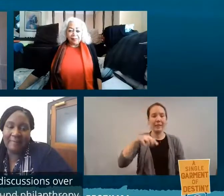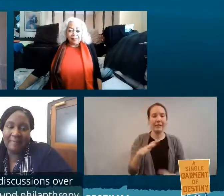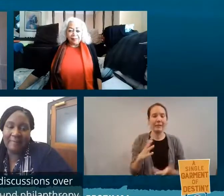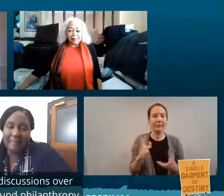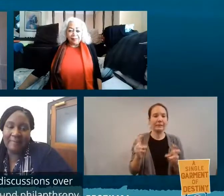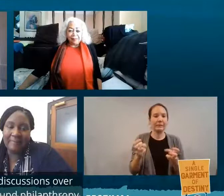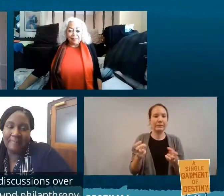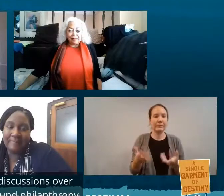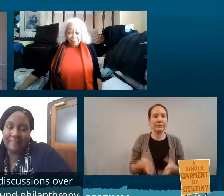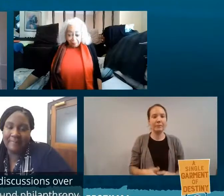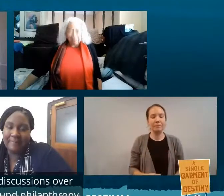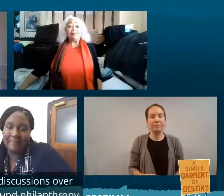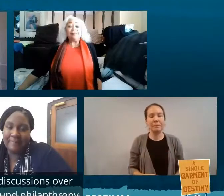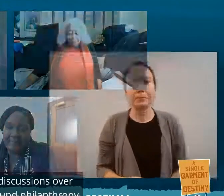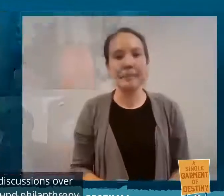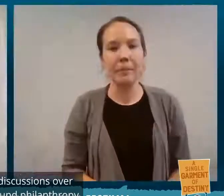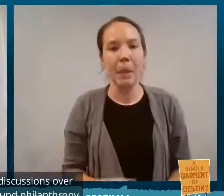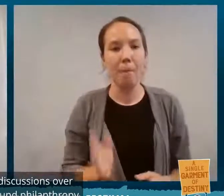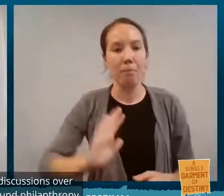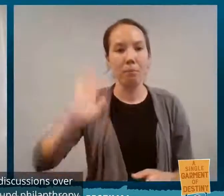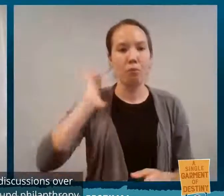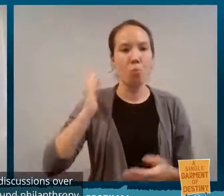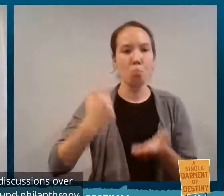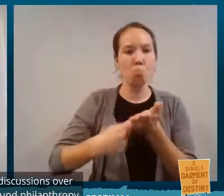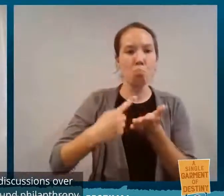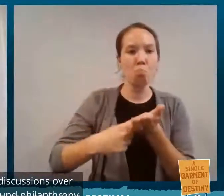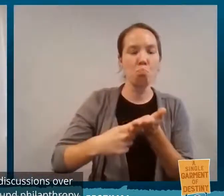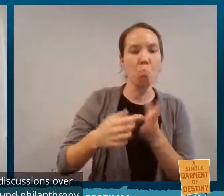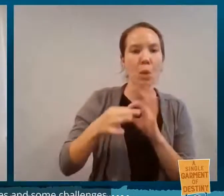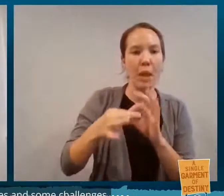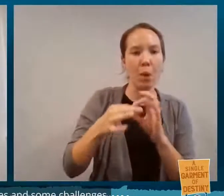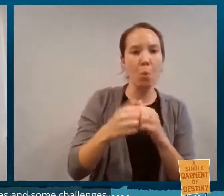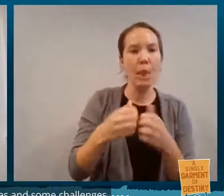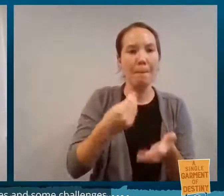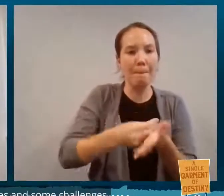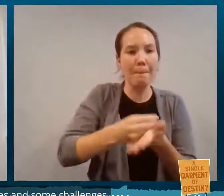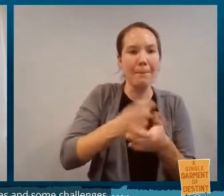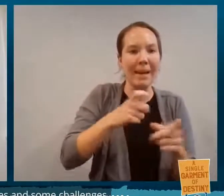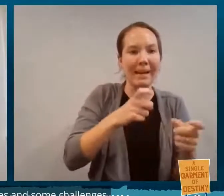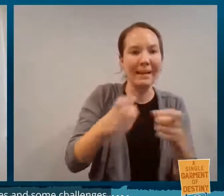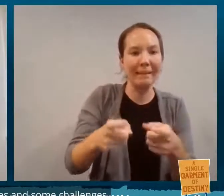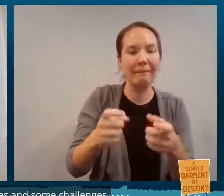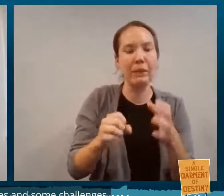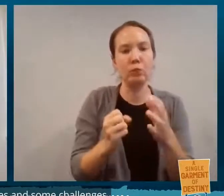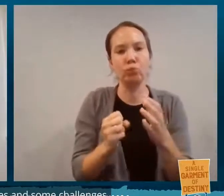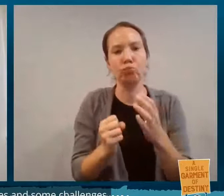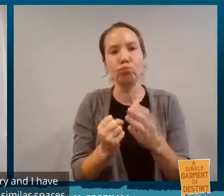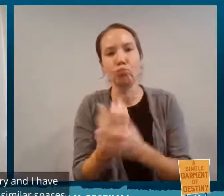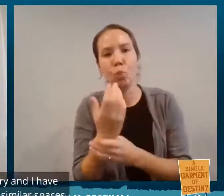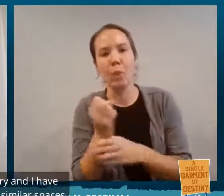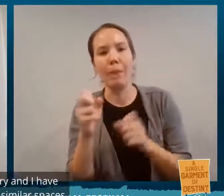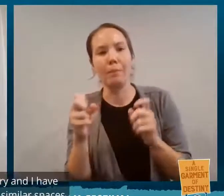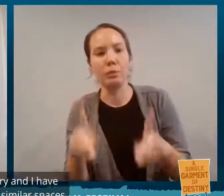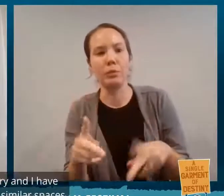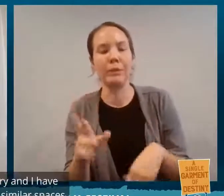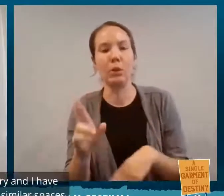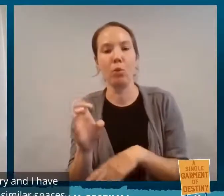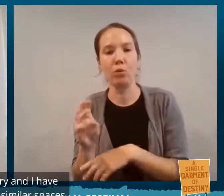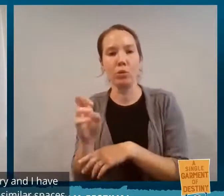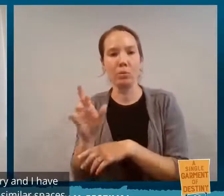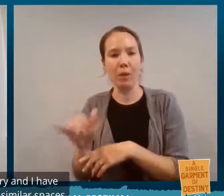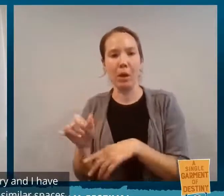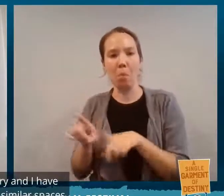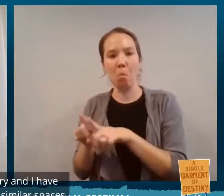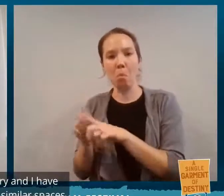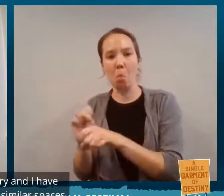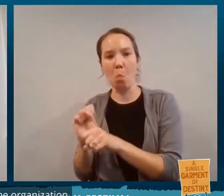We've had discussions over the years around philanthropy, growth opportunities, and some challenges. Rosemary and I have worked in